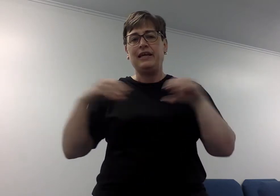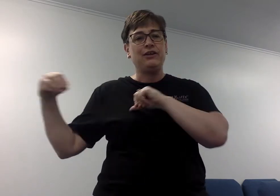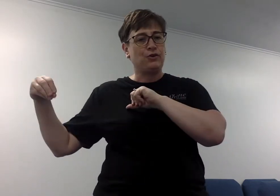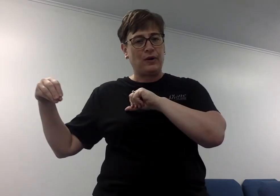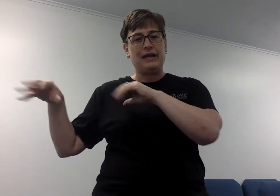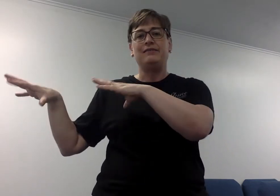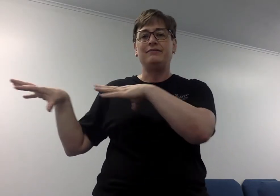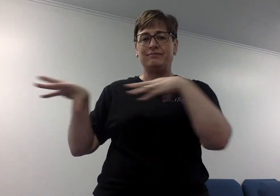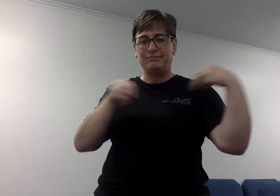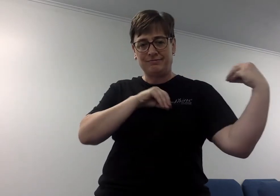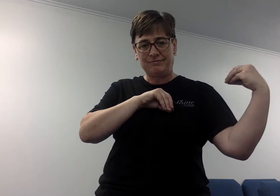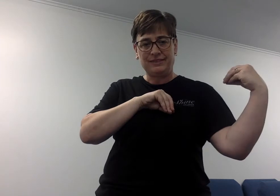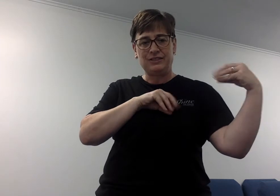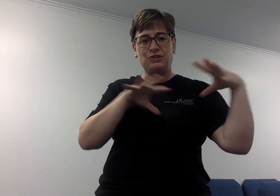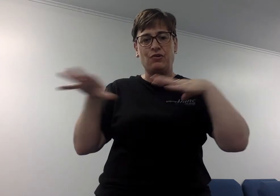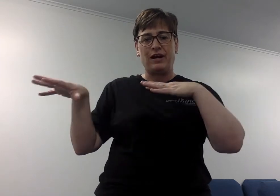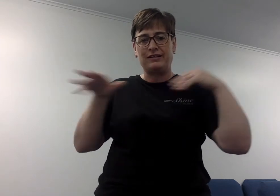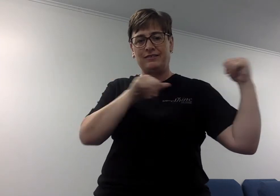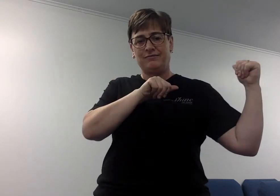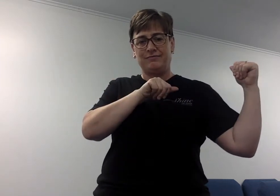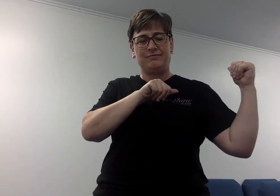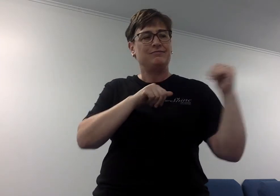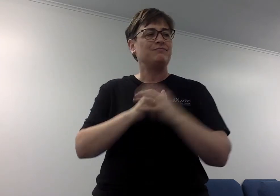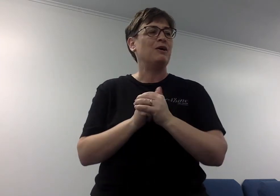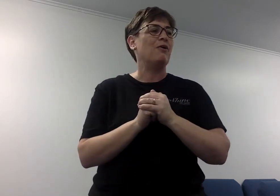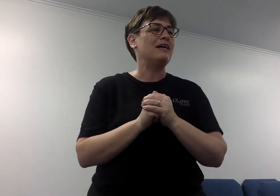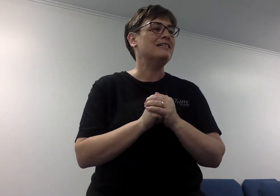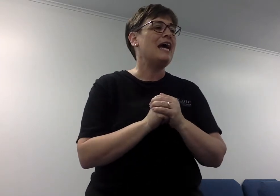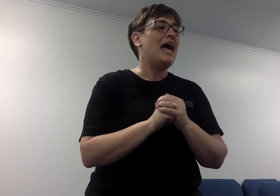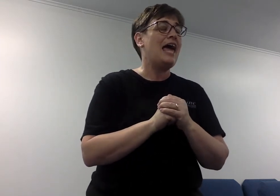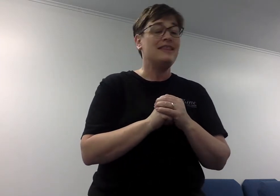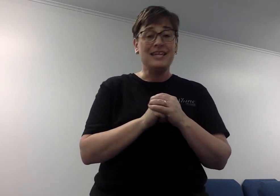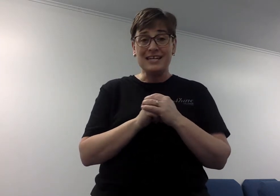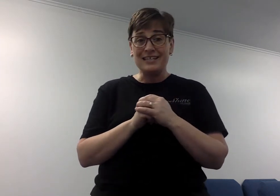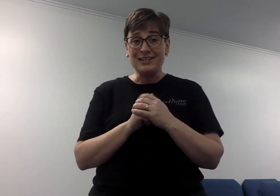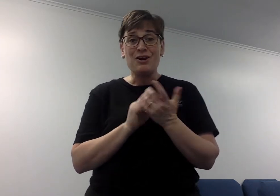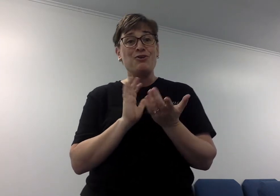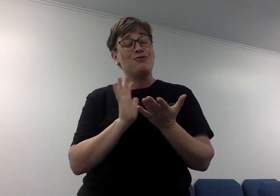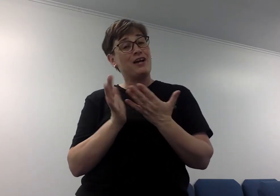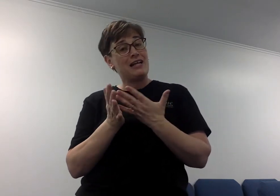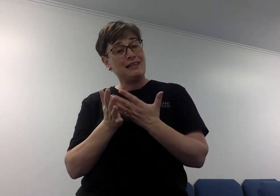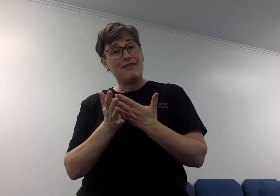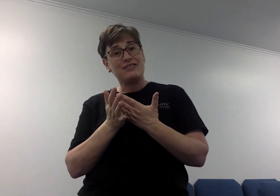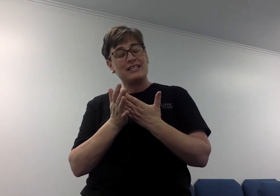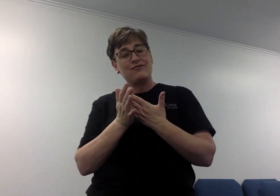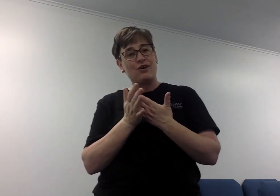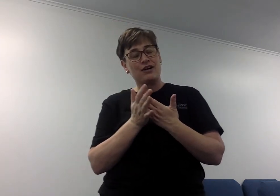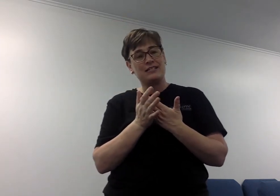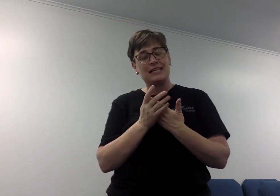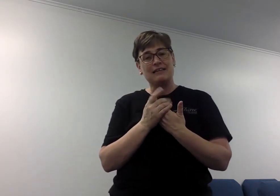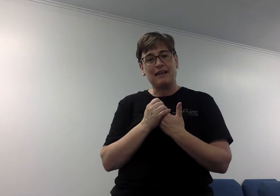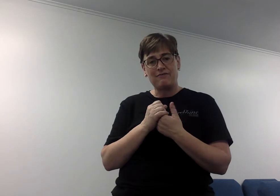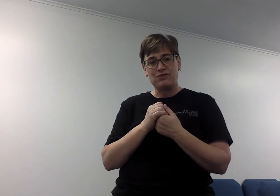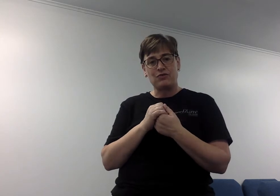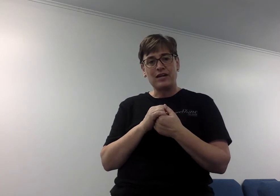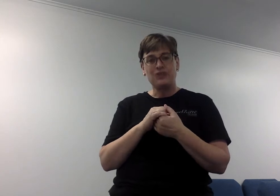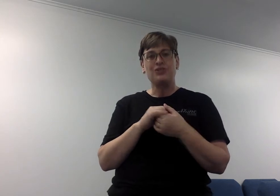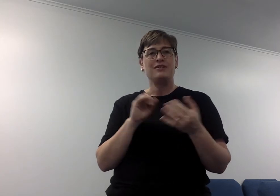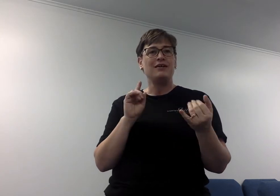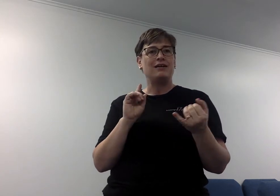Either way is correct. All right. And then you've got left as far as a left direction, a